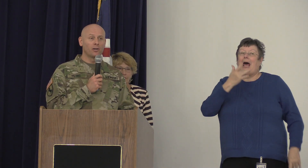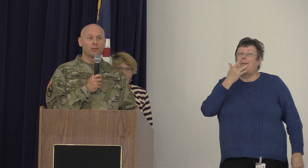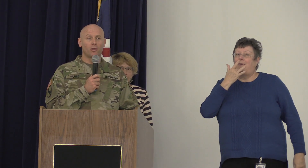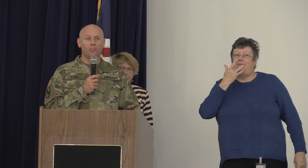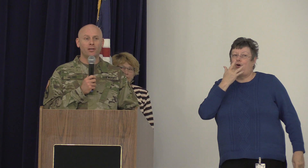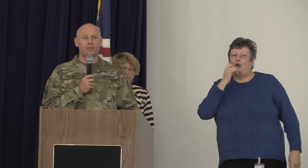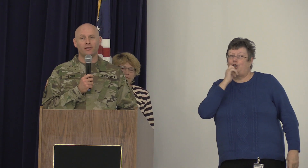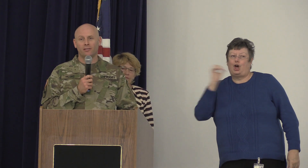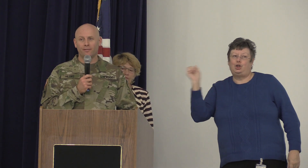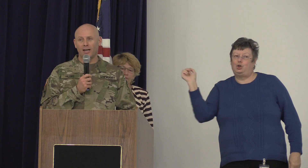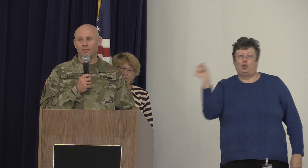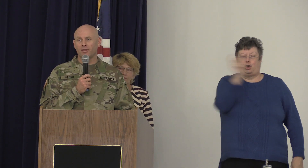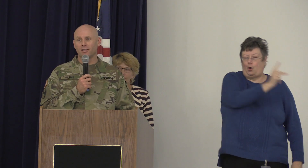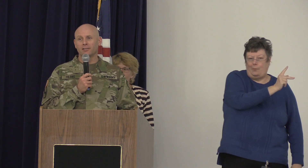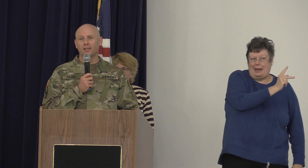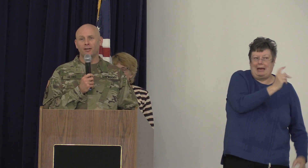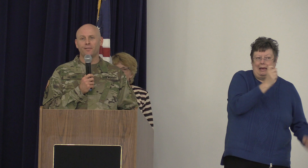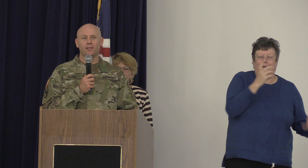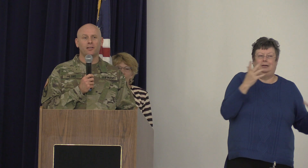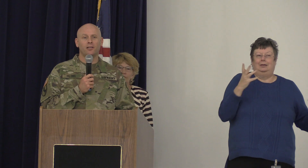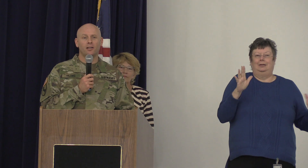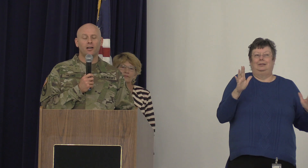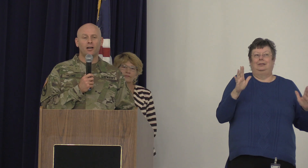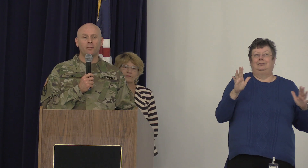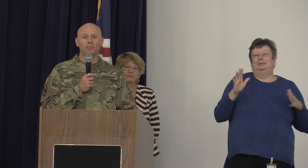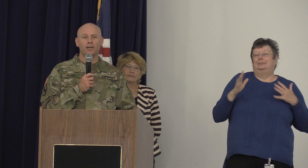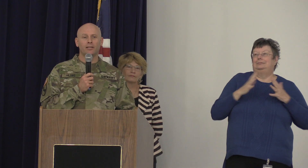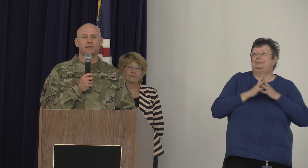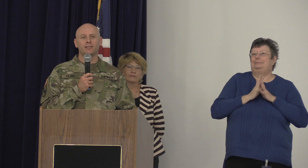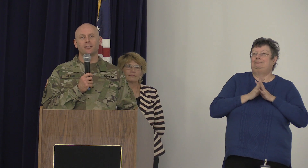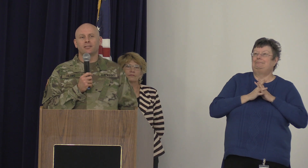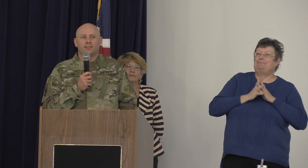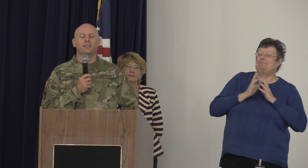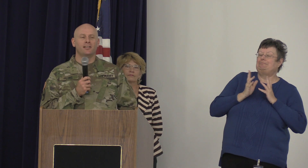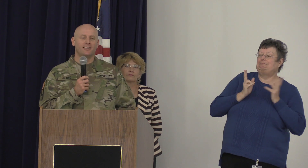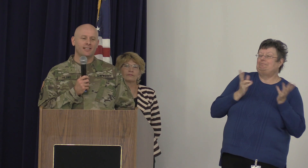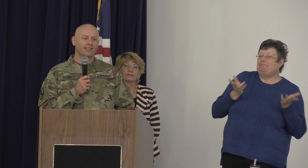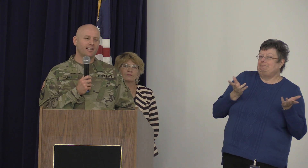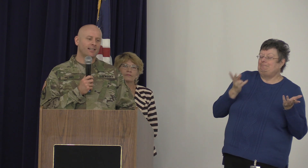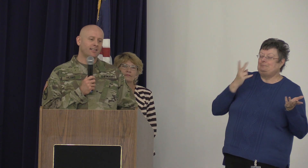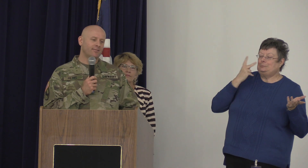to go back on the deployment. 5, I think, is enough. But